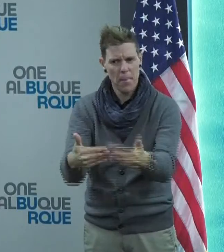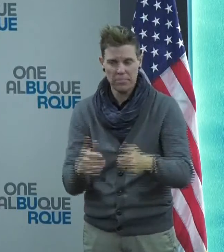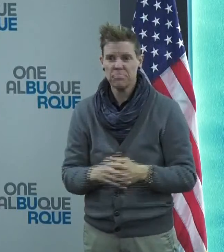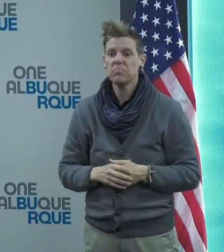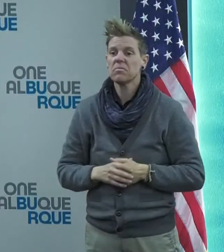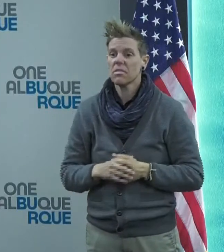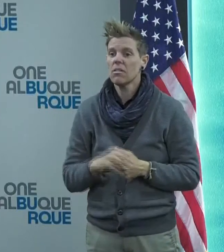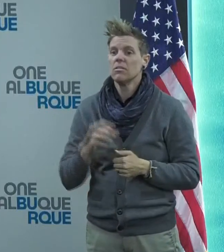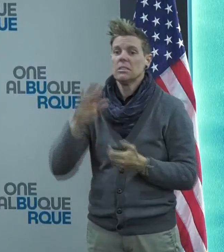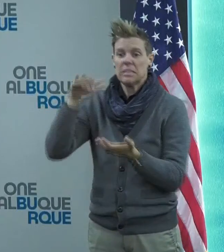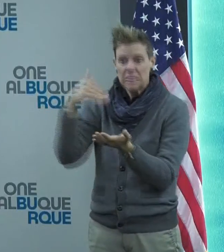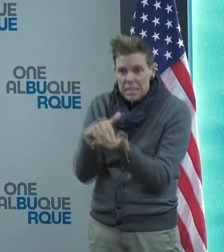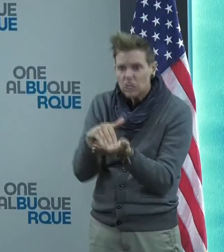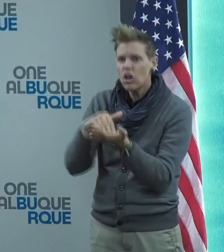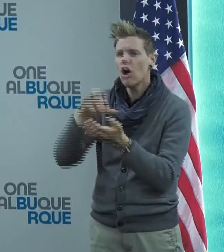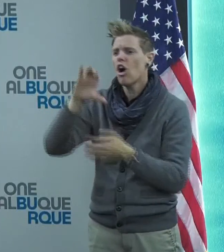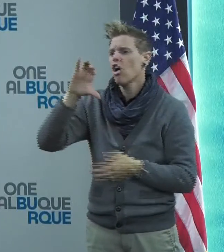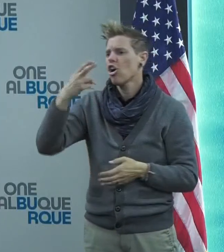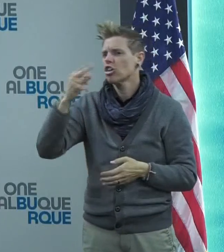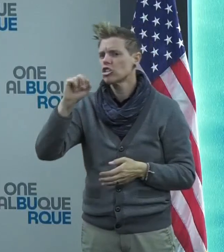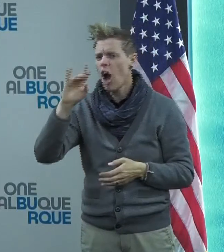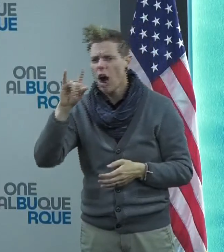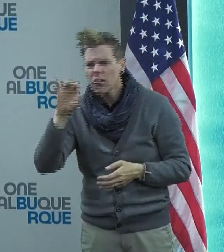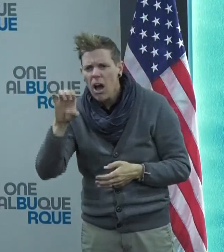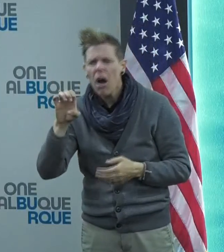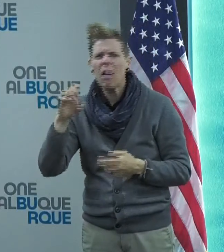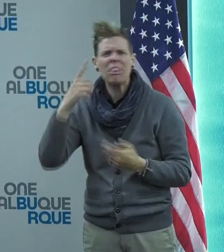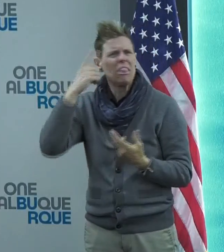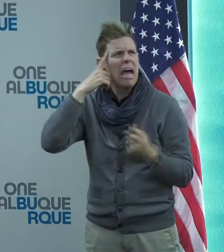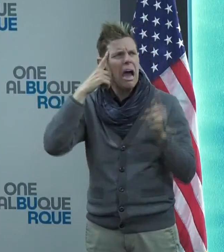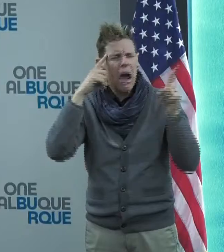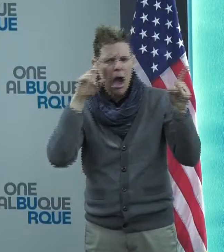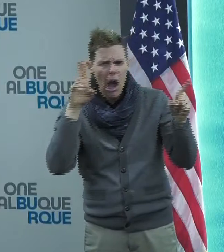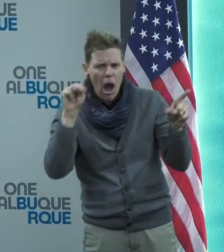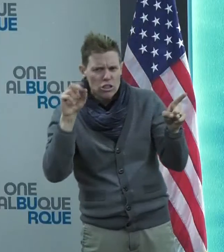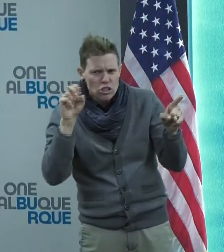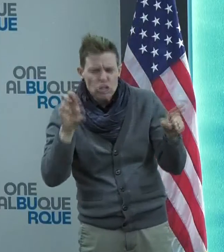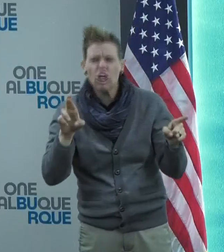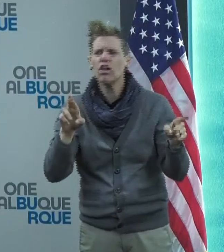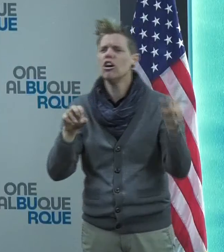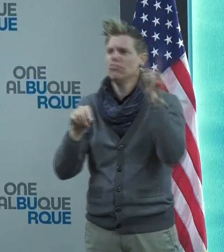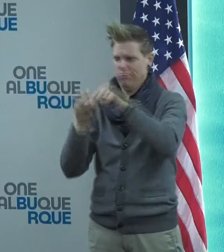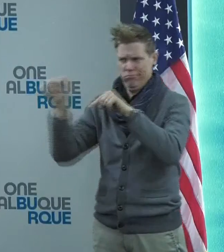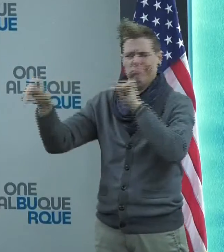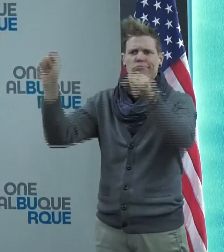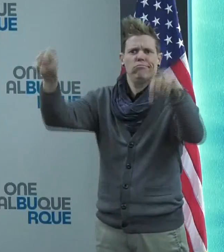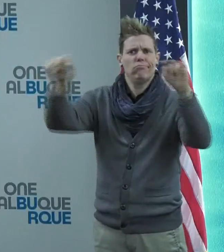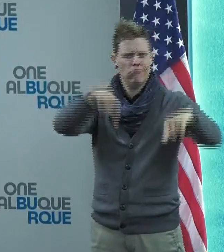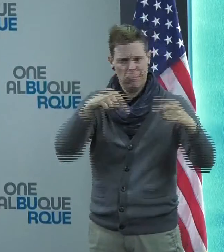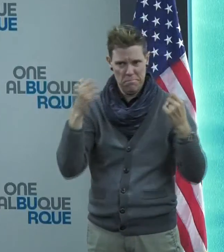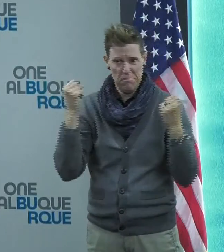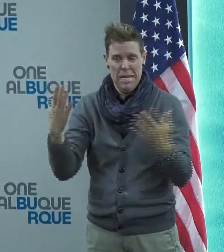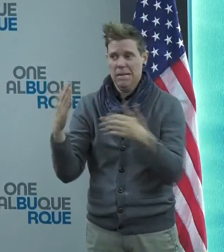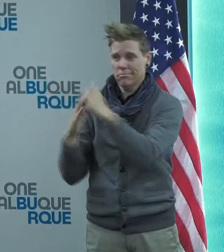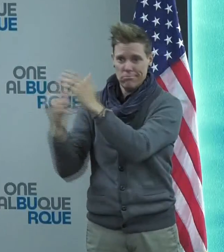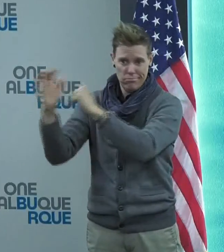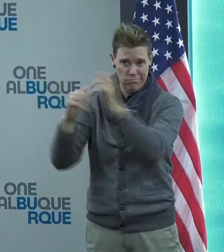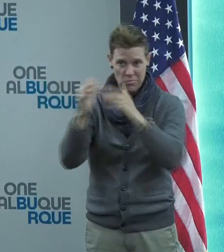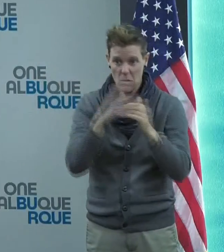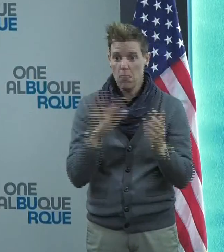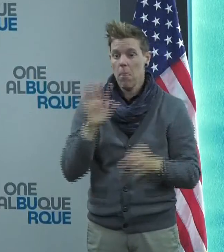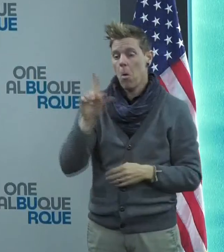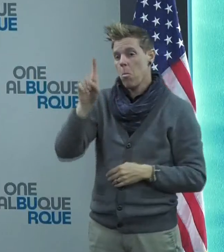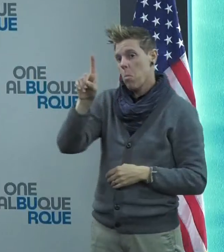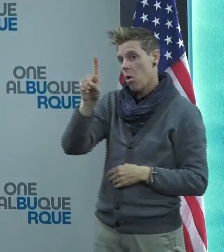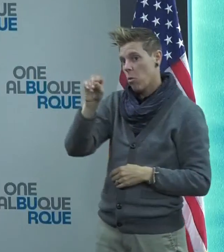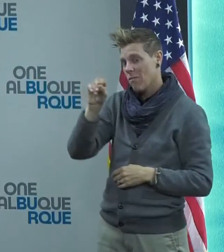up Unser and around Ladera. So also, 104 restaurants have applied for a grant for